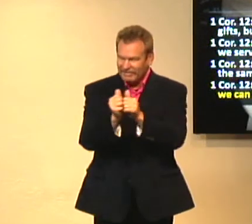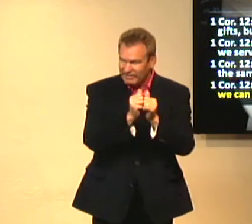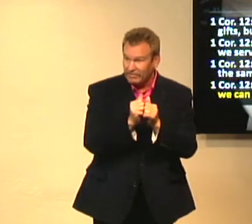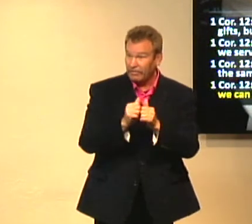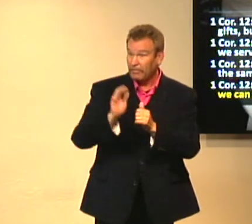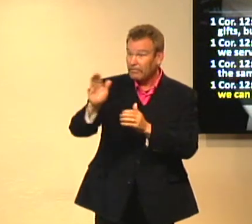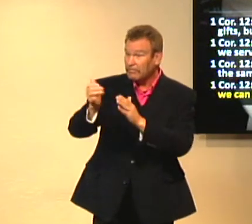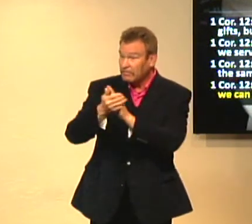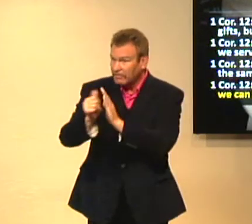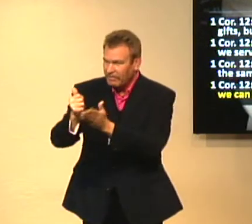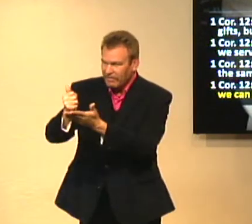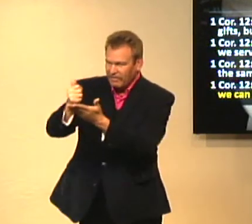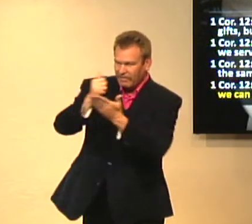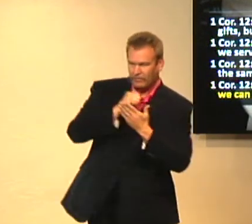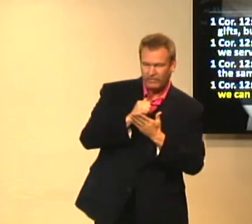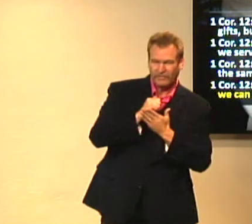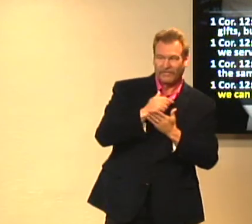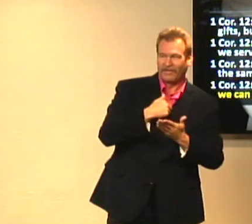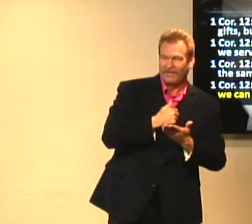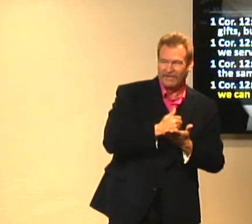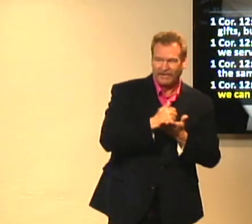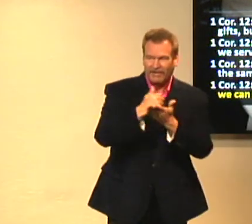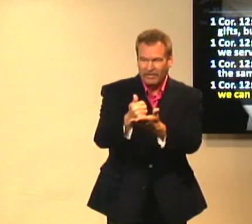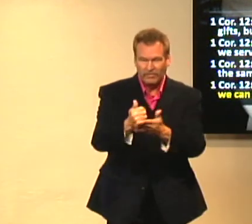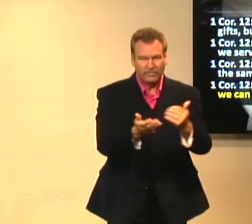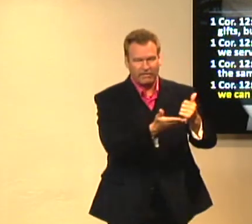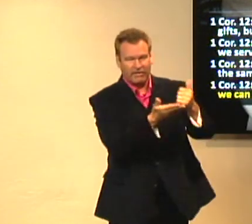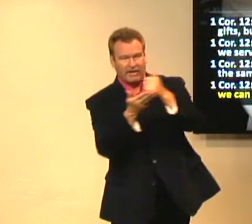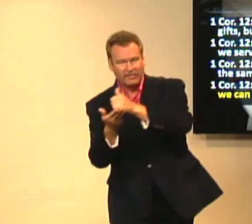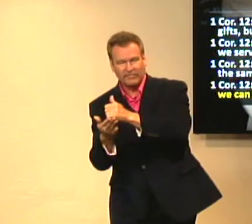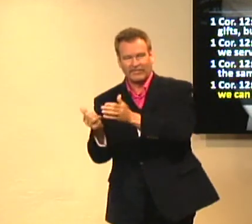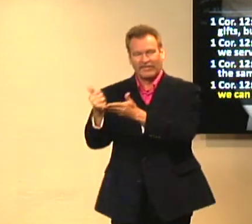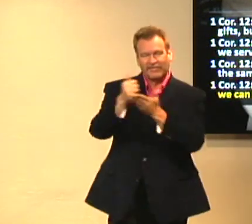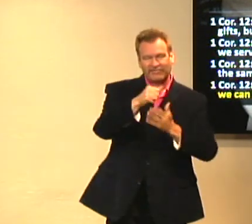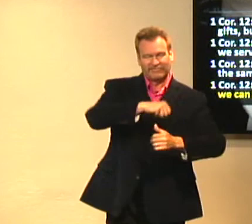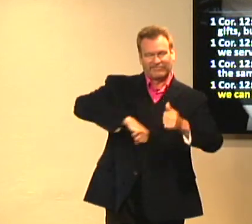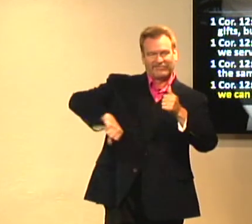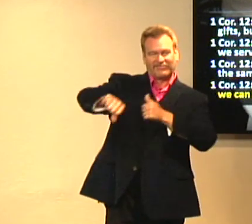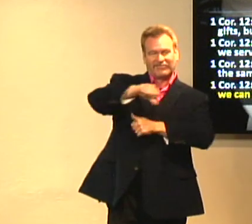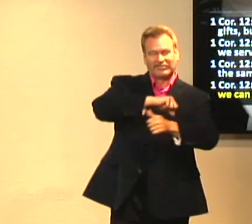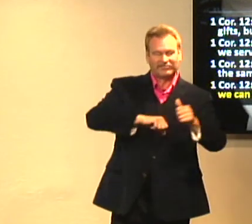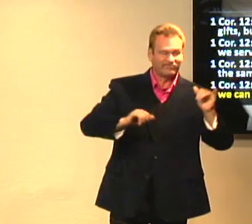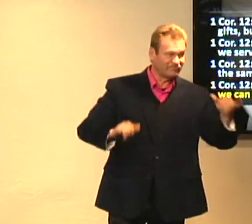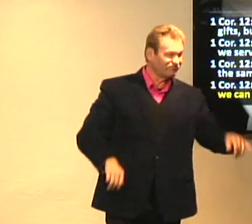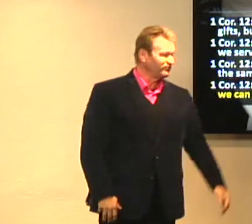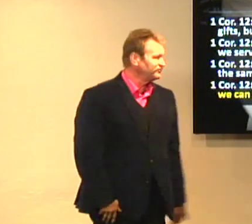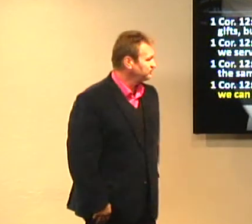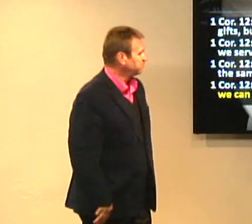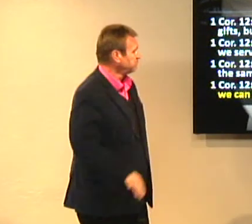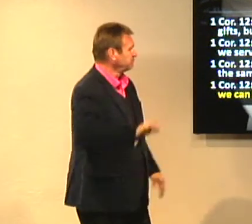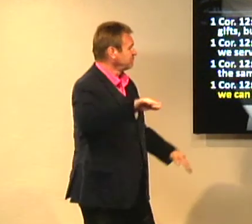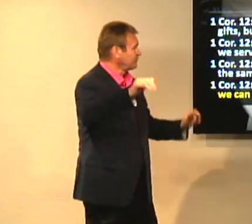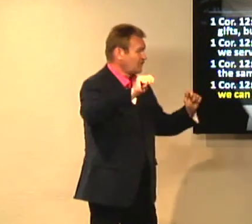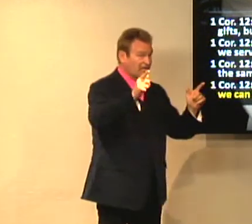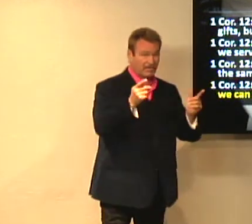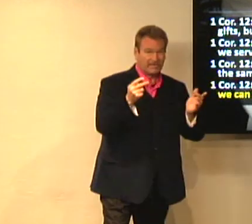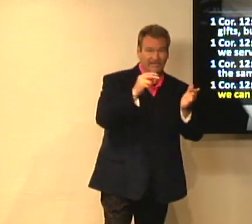of Christ to work together in unity. I help you, you help me, we all help another in fellowship.